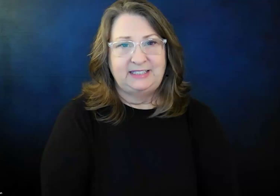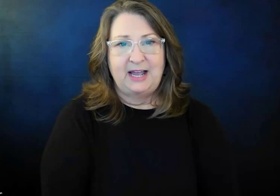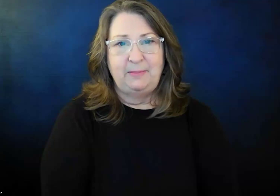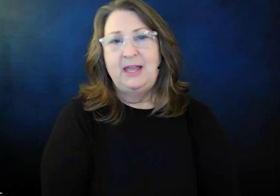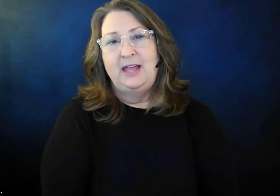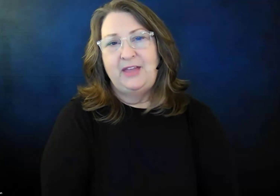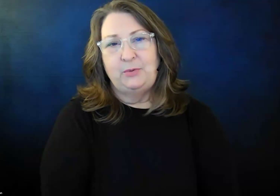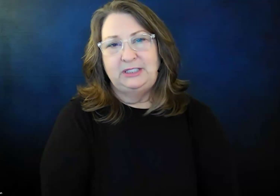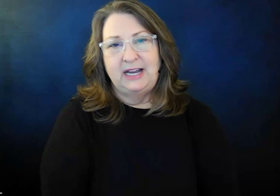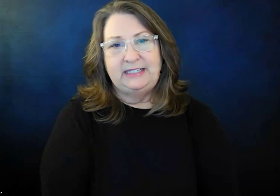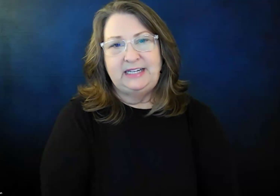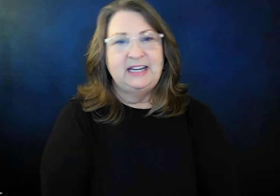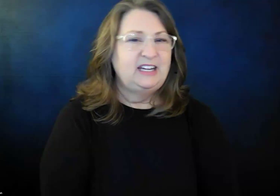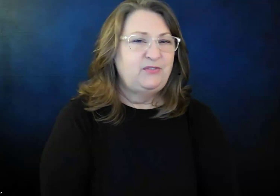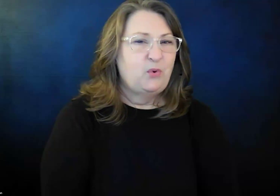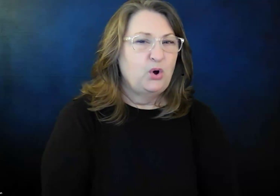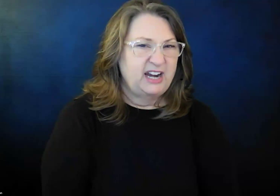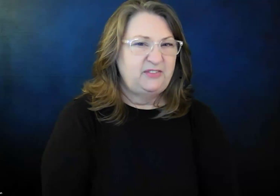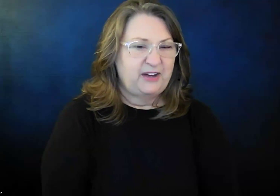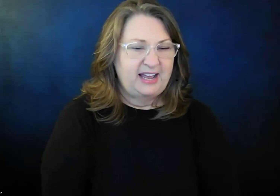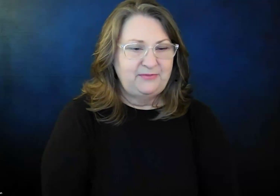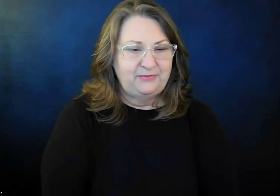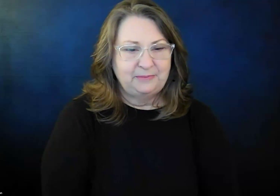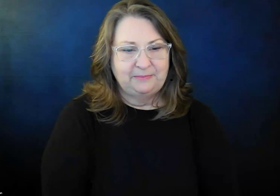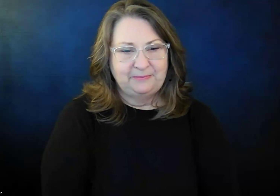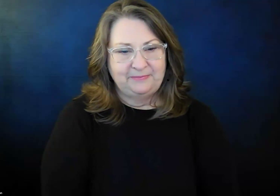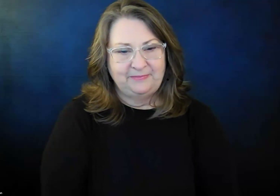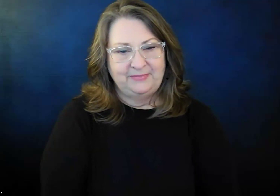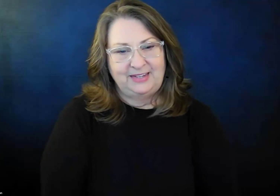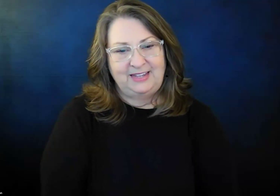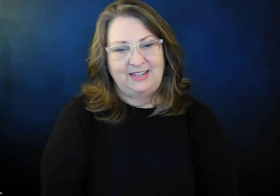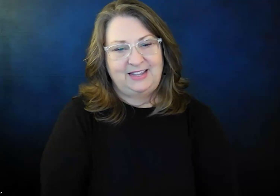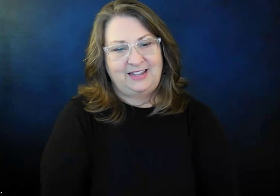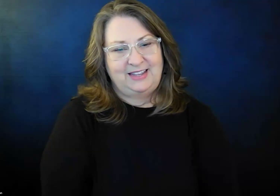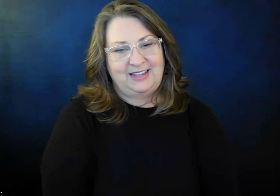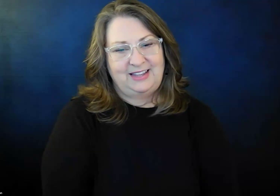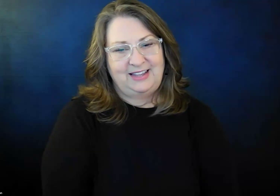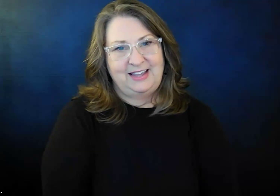back in that time. That was 1994, 95.